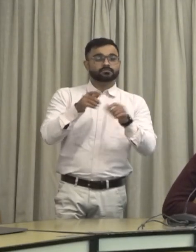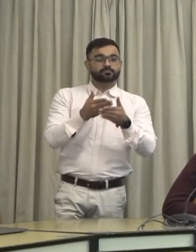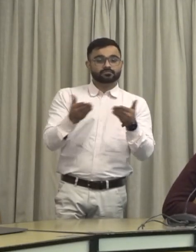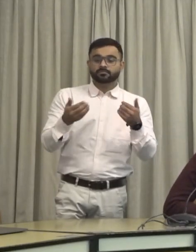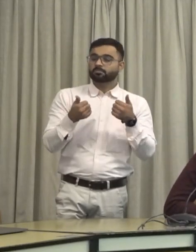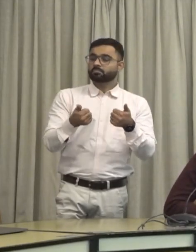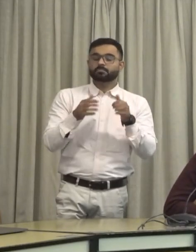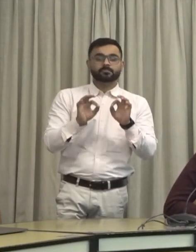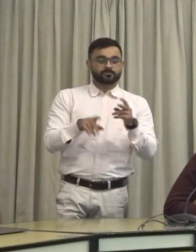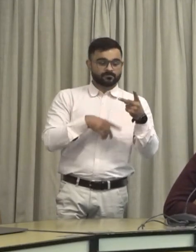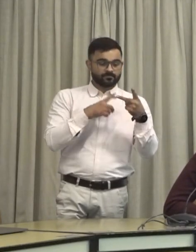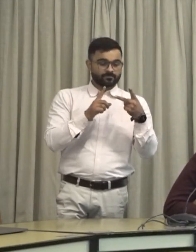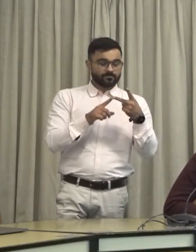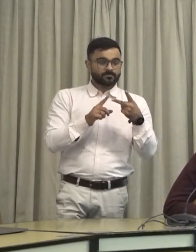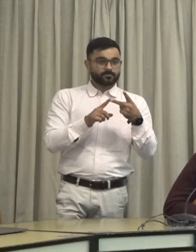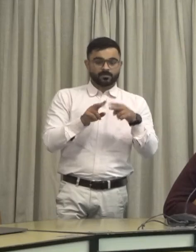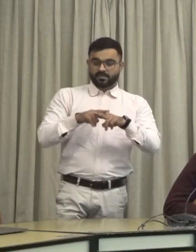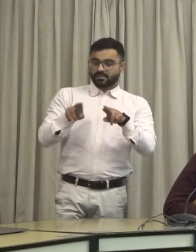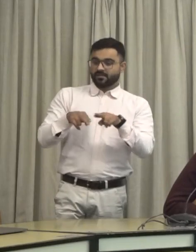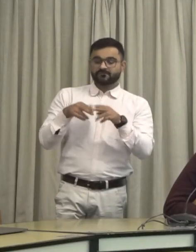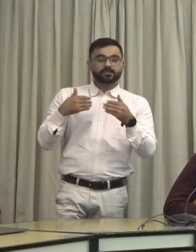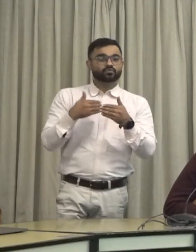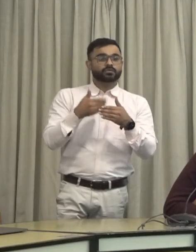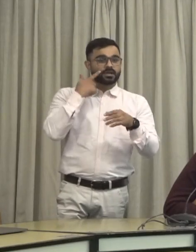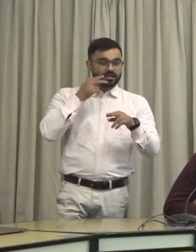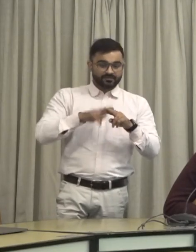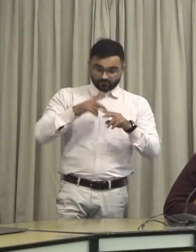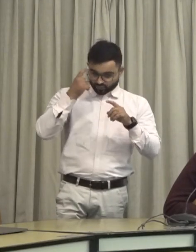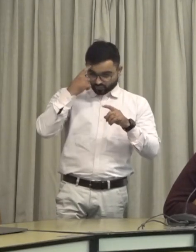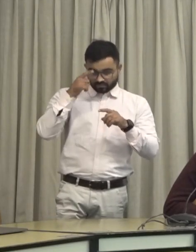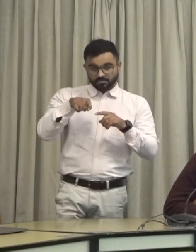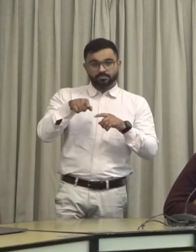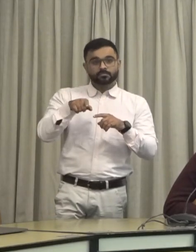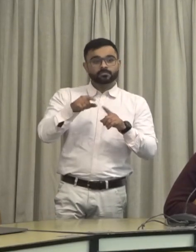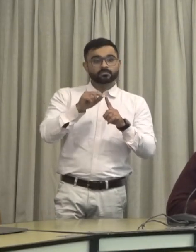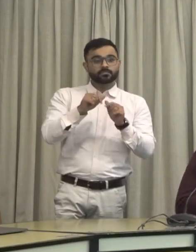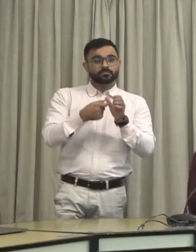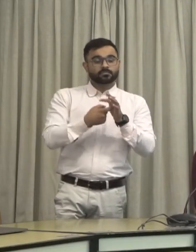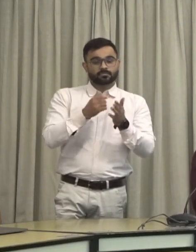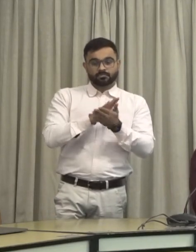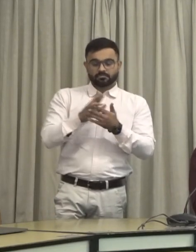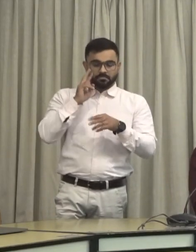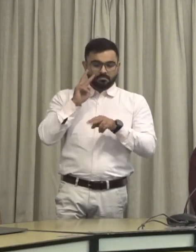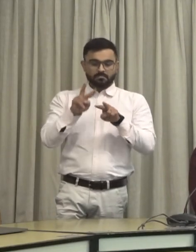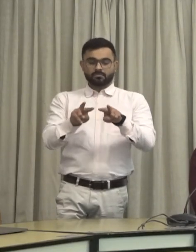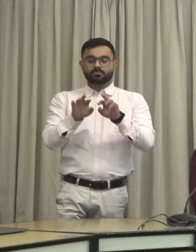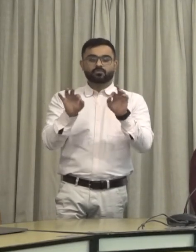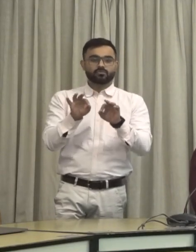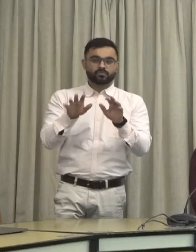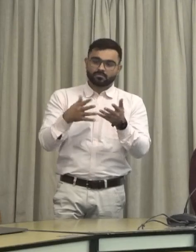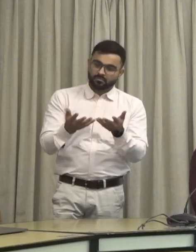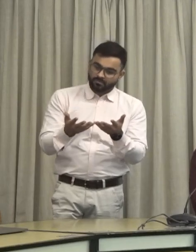that is best. Second best is from the family close. If you think that, as Parth said, the family is not looking after,